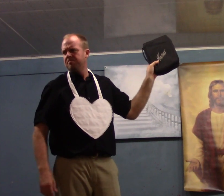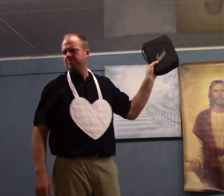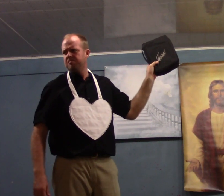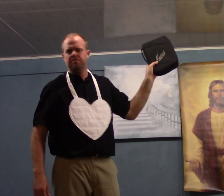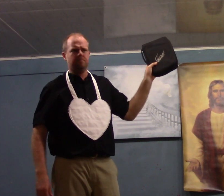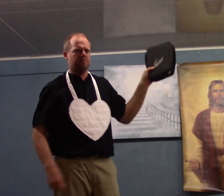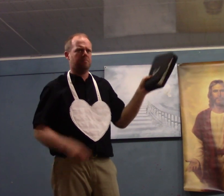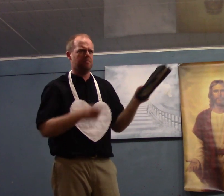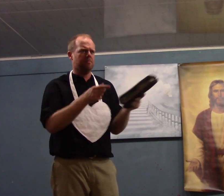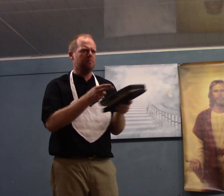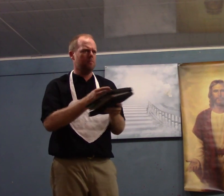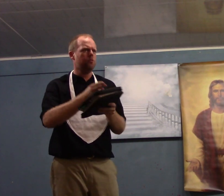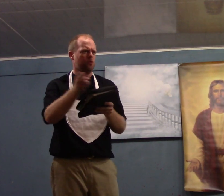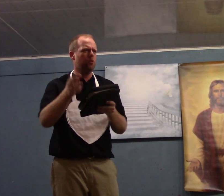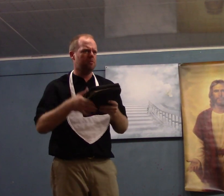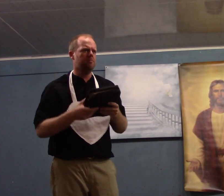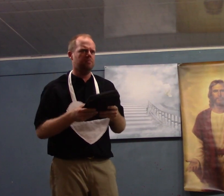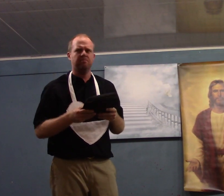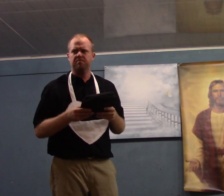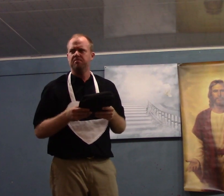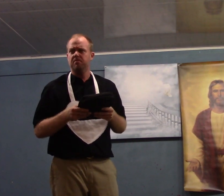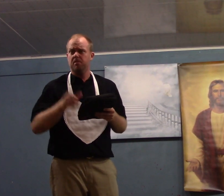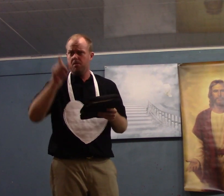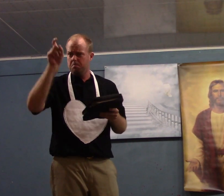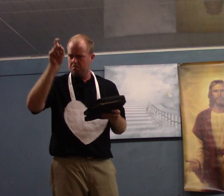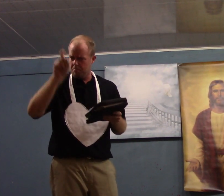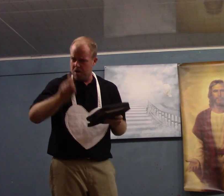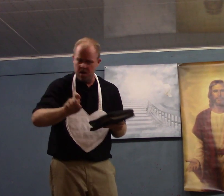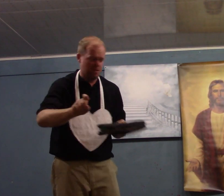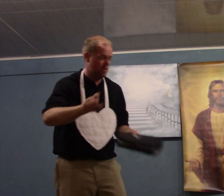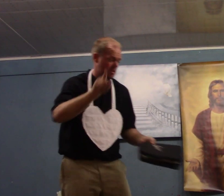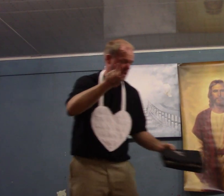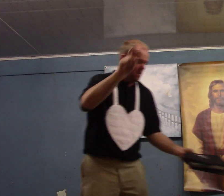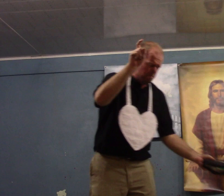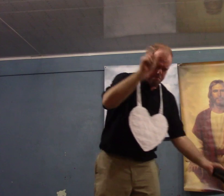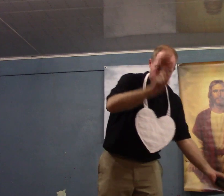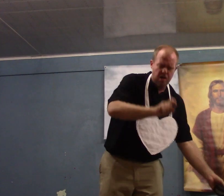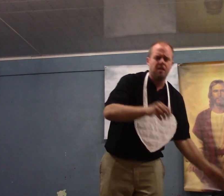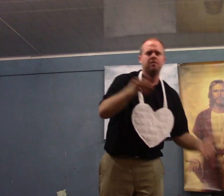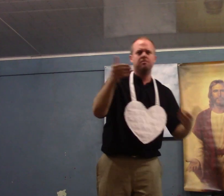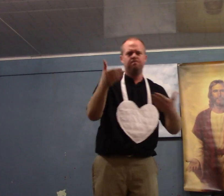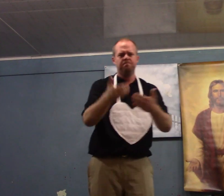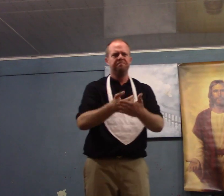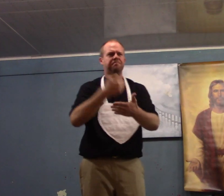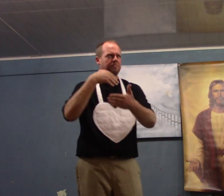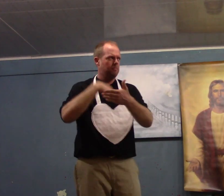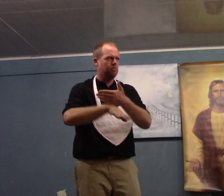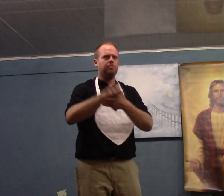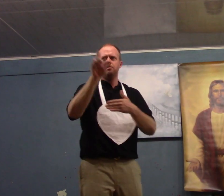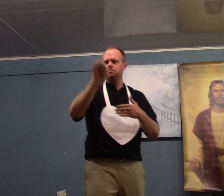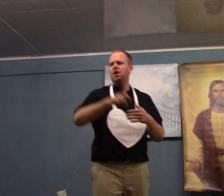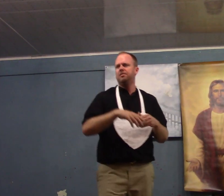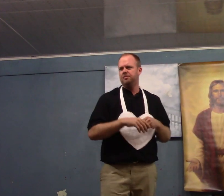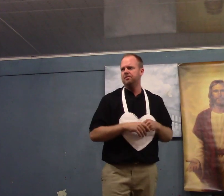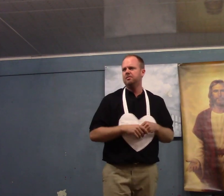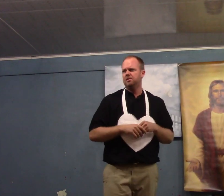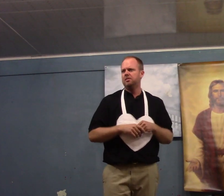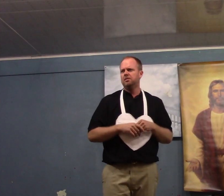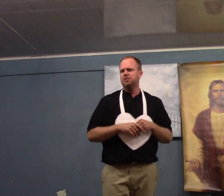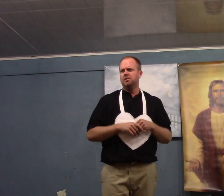that verse from the Bible. The Word of God is honest. You need to